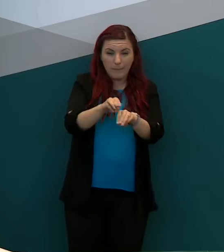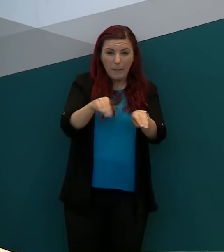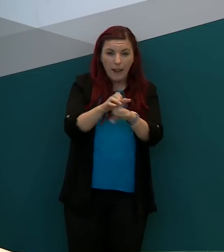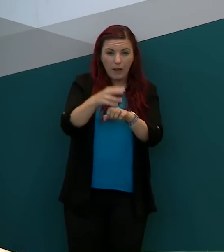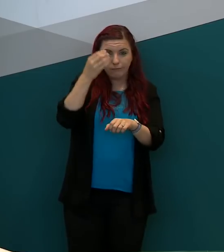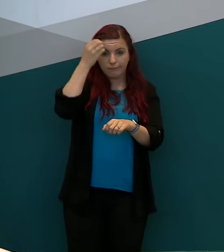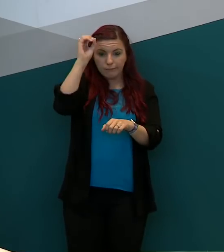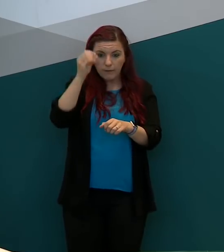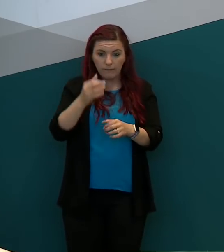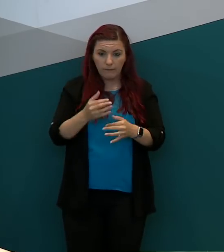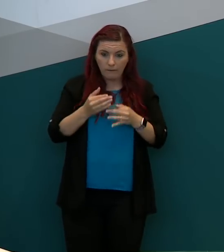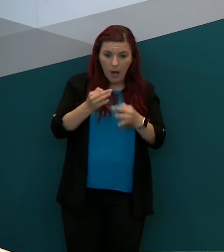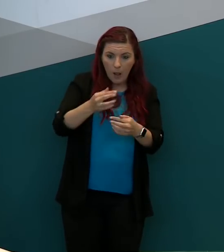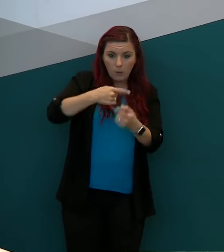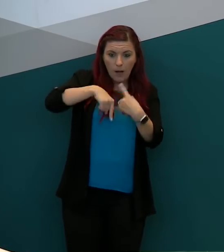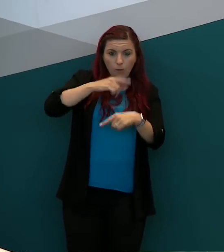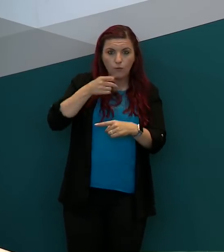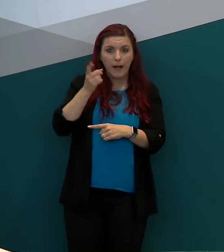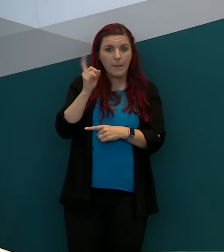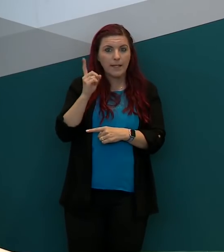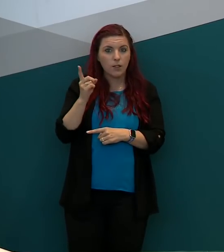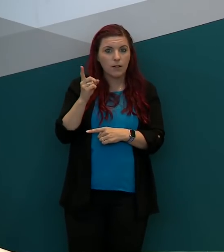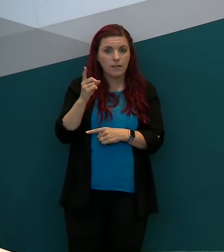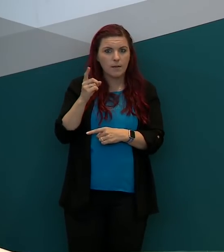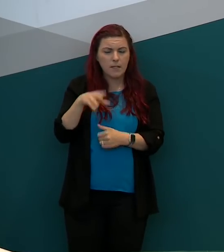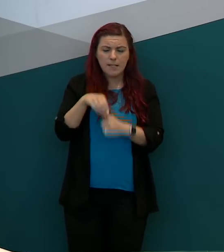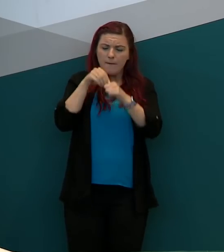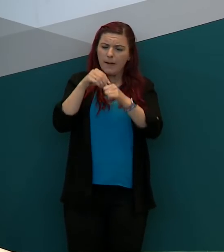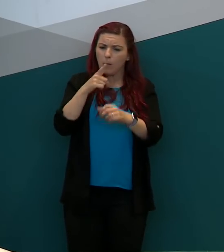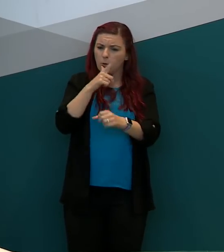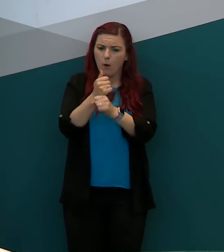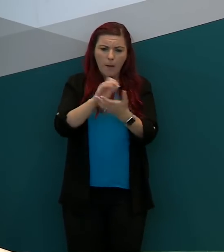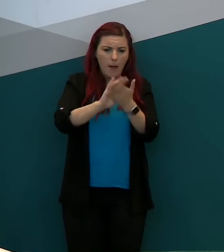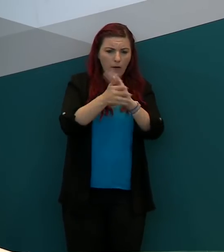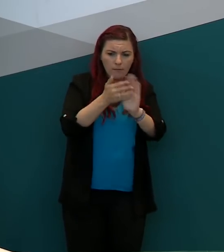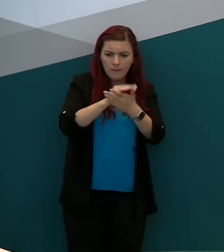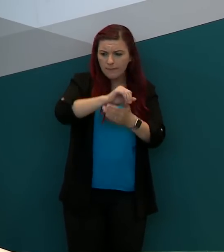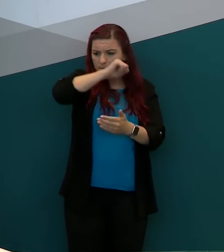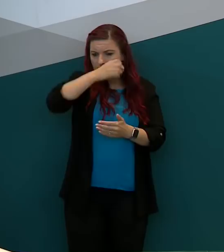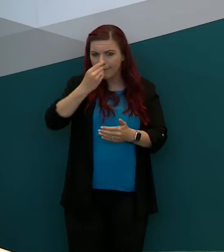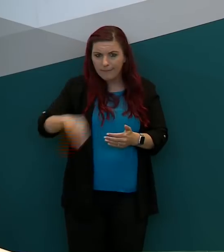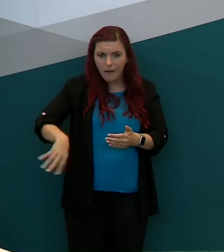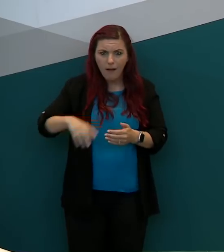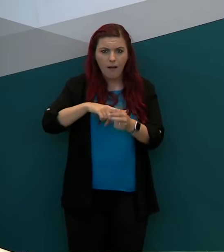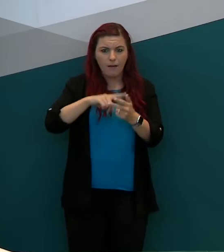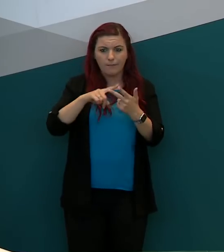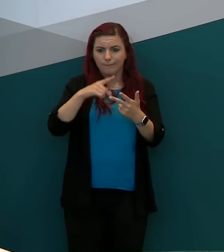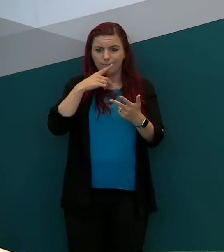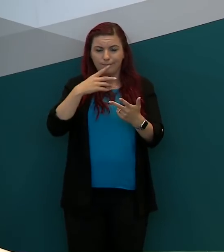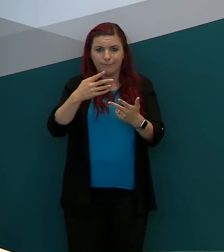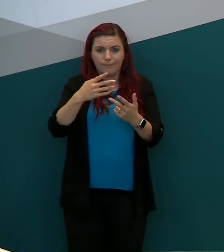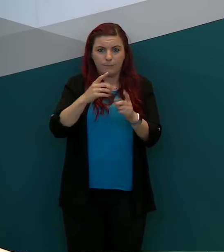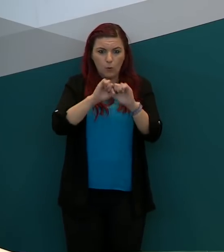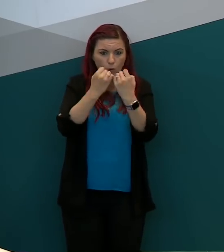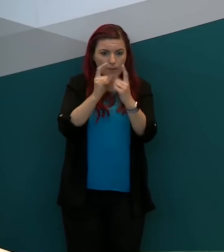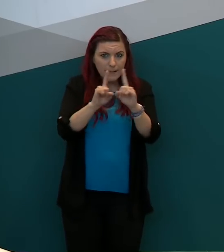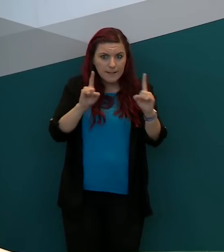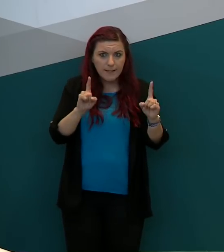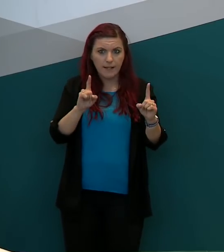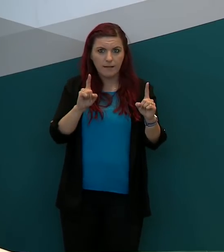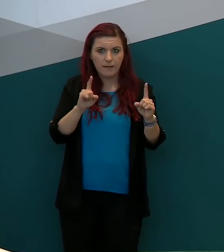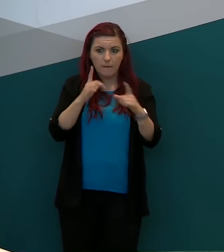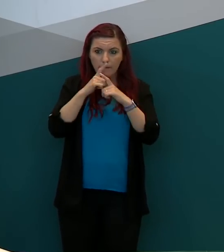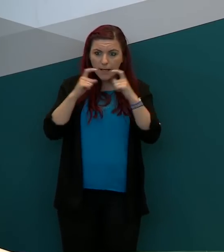with the measures that we've recommended, particularly the personal behaviours around hand washing, around respiratory etiquette, around, as we will recommend, the use of